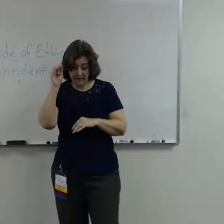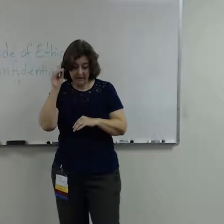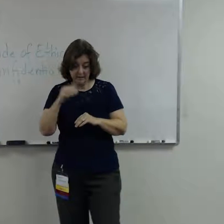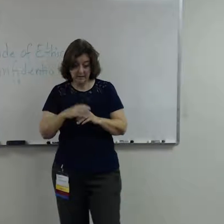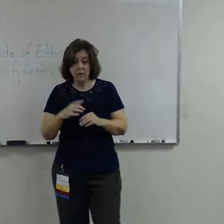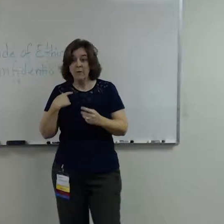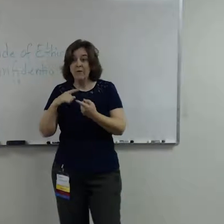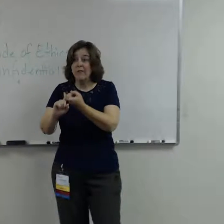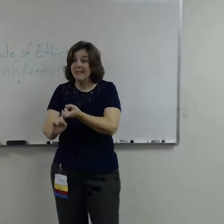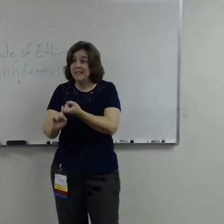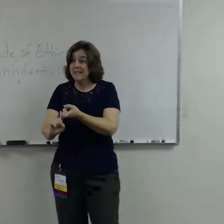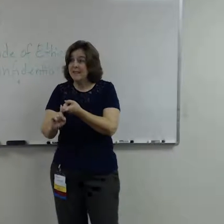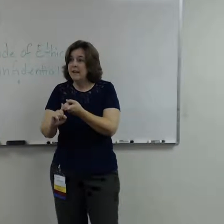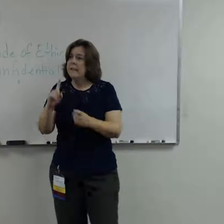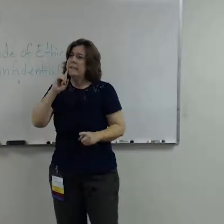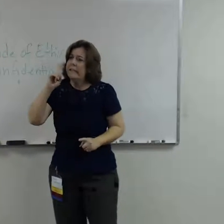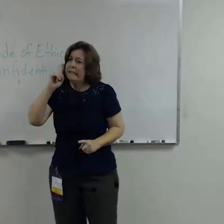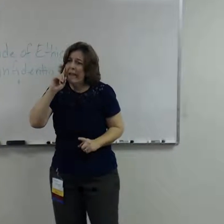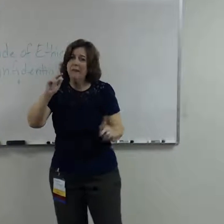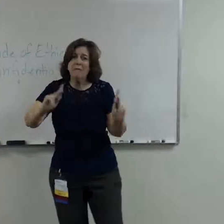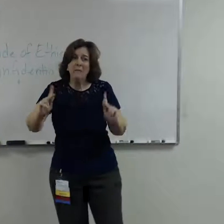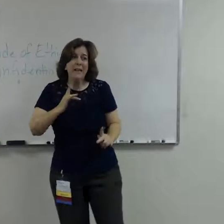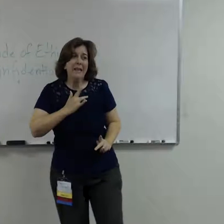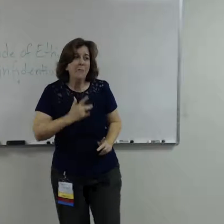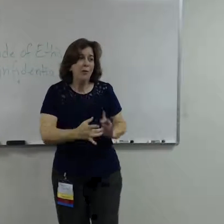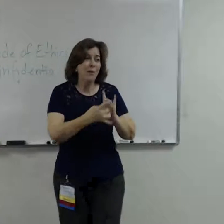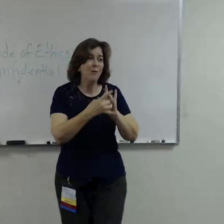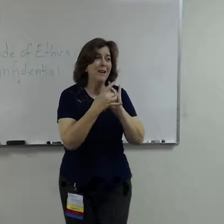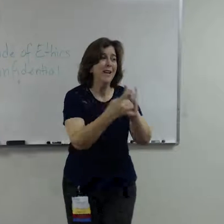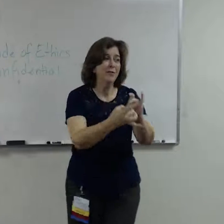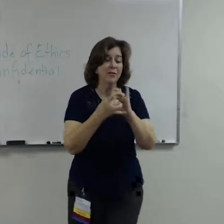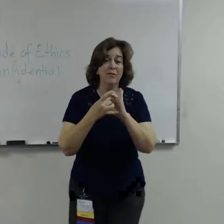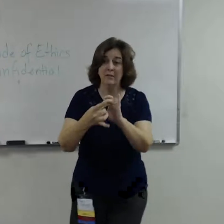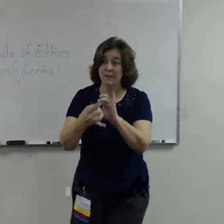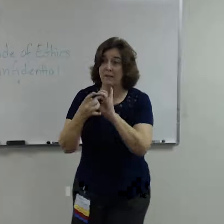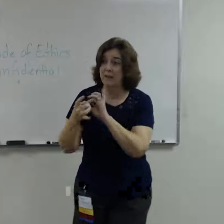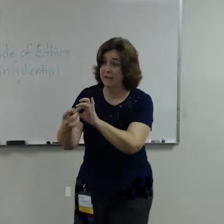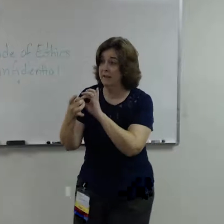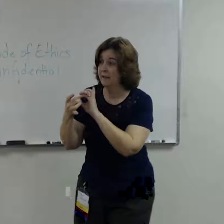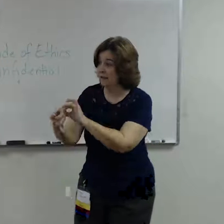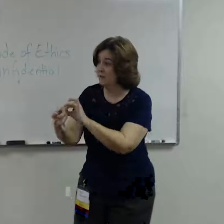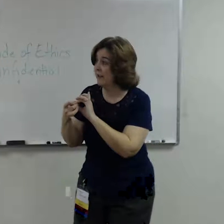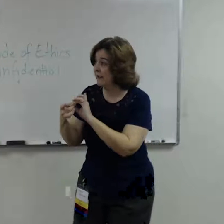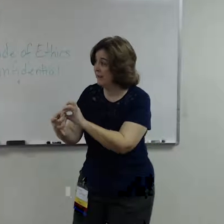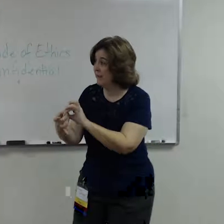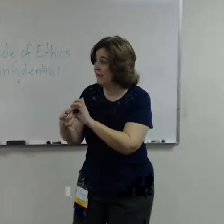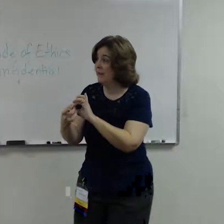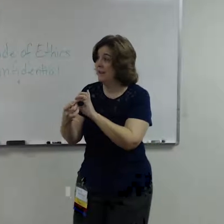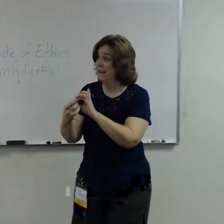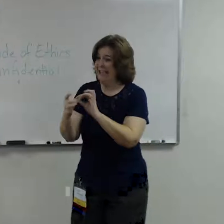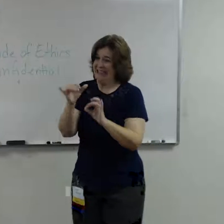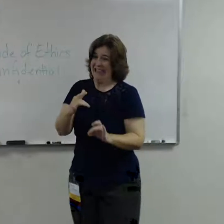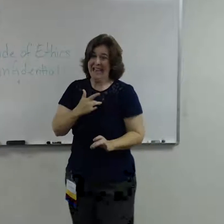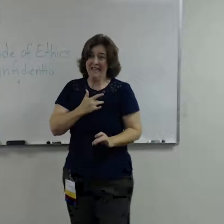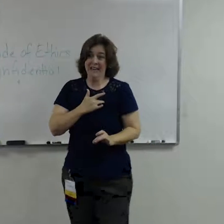Opinions. We're friends. Deaf people are relational. Okay? That,